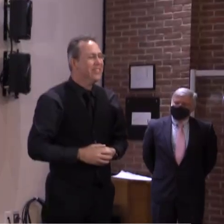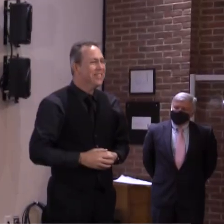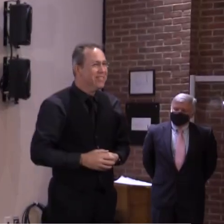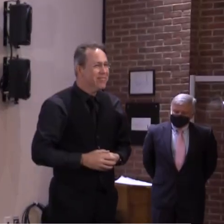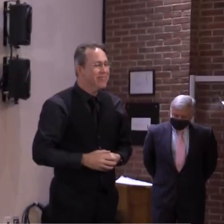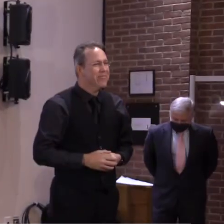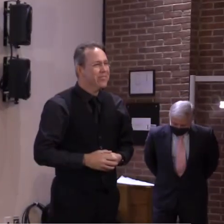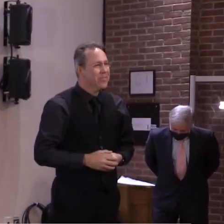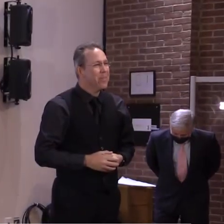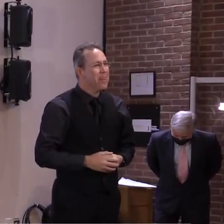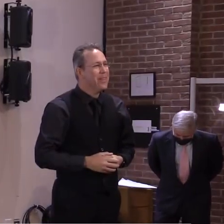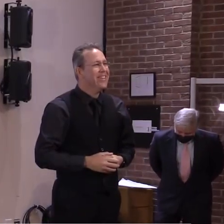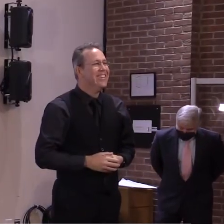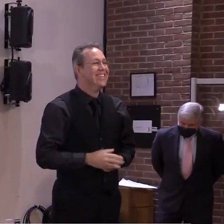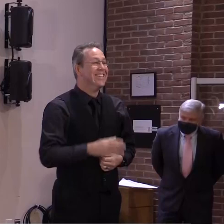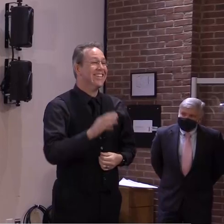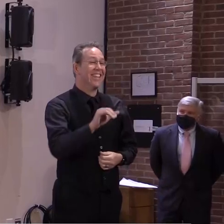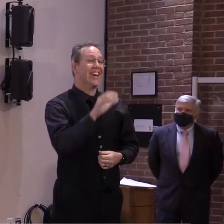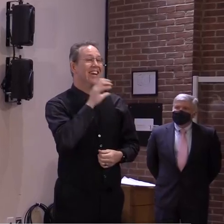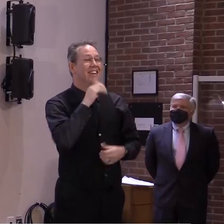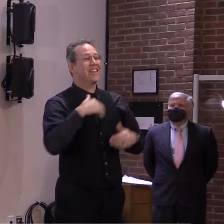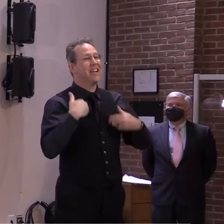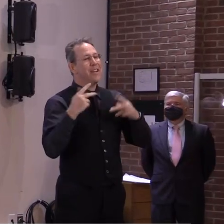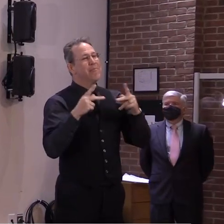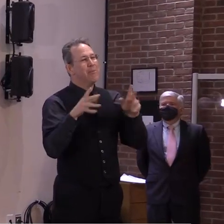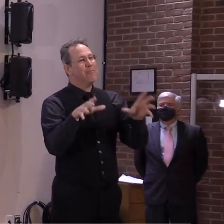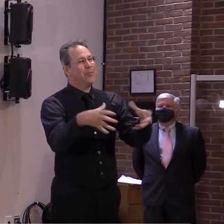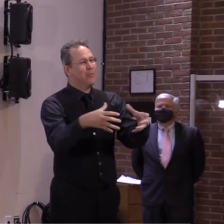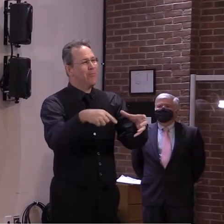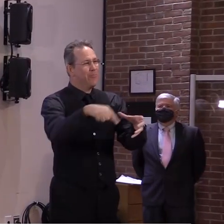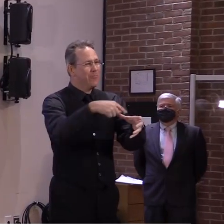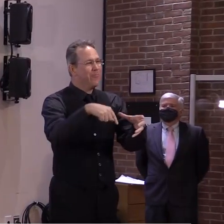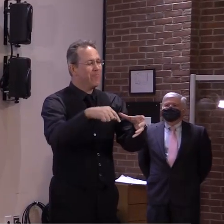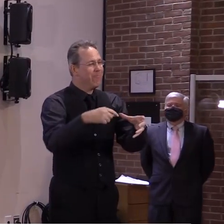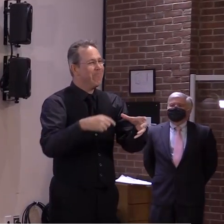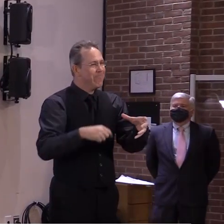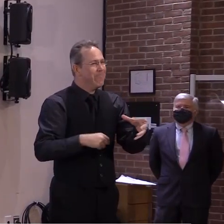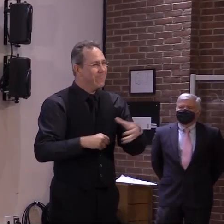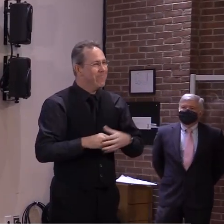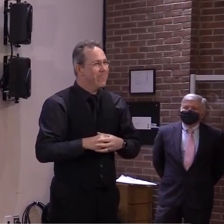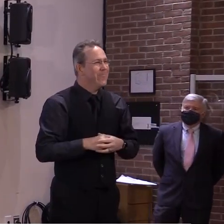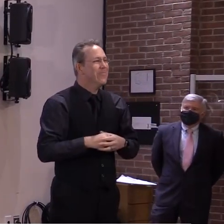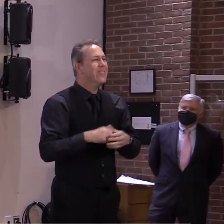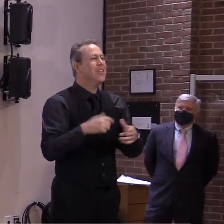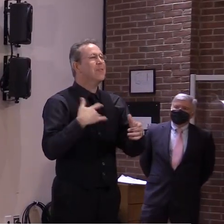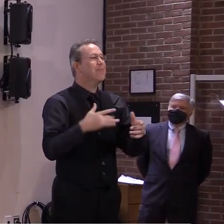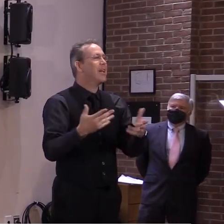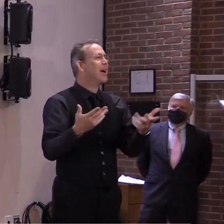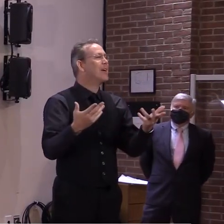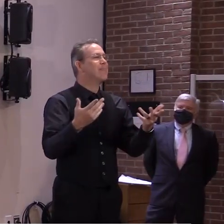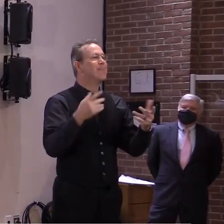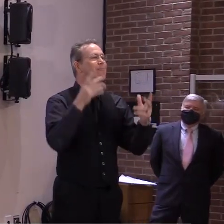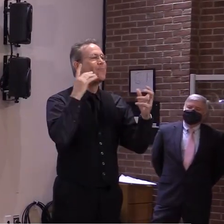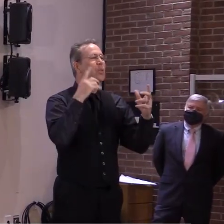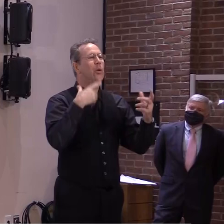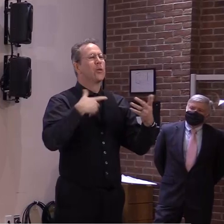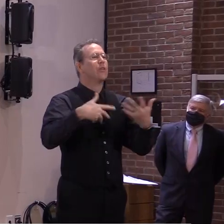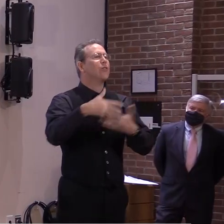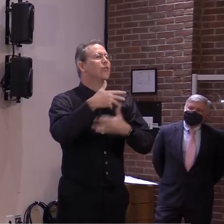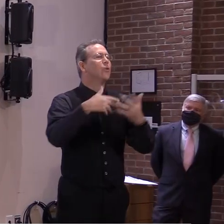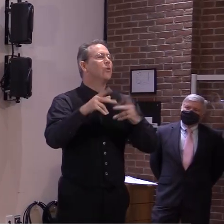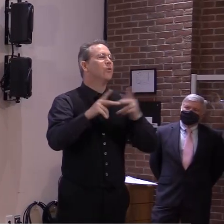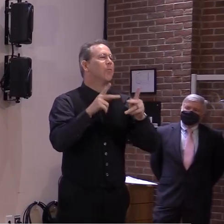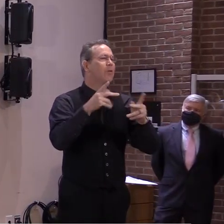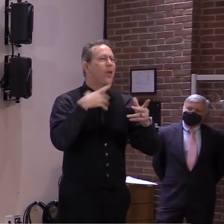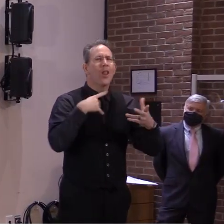the age range we're talking about is regarded by most as much more socially active, if you will. So